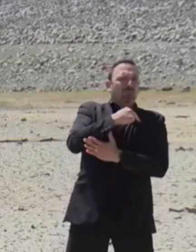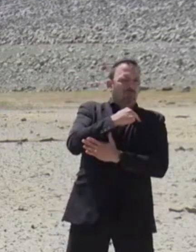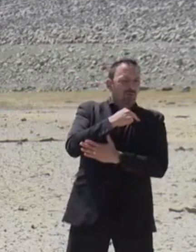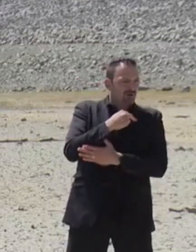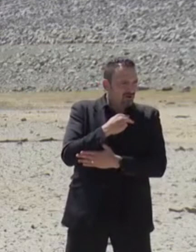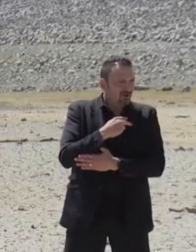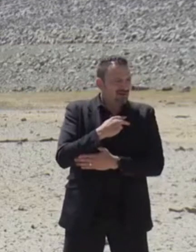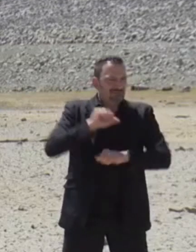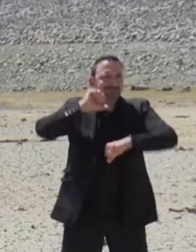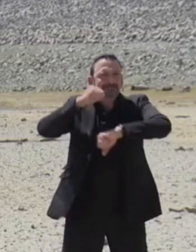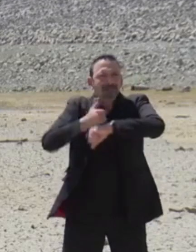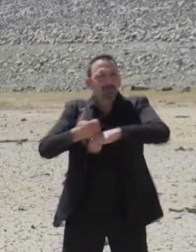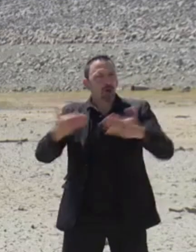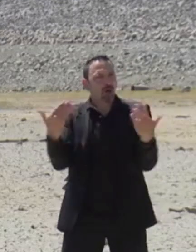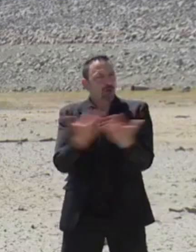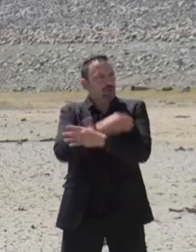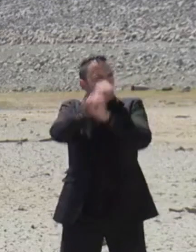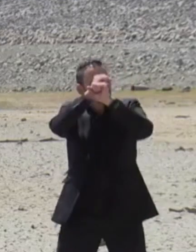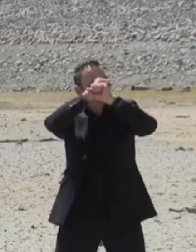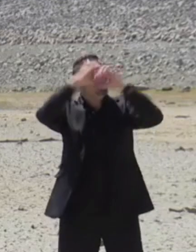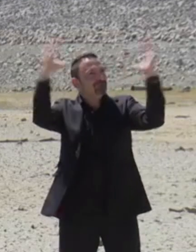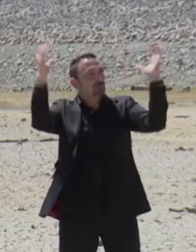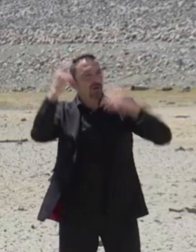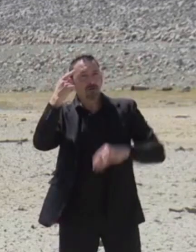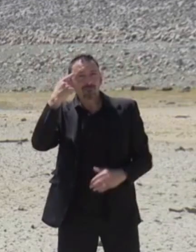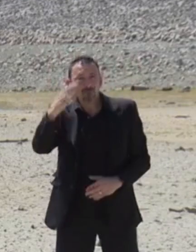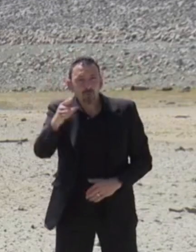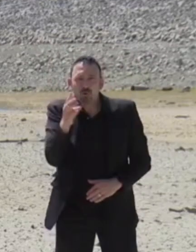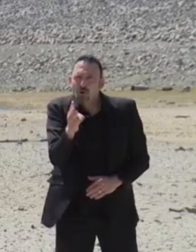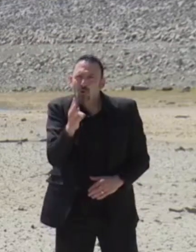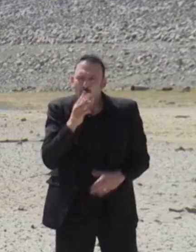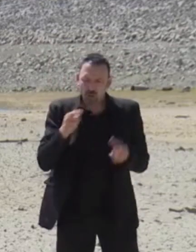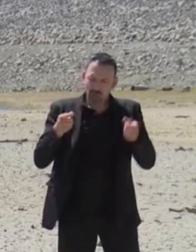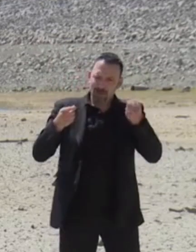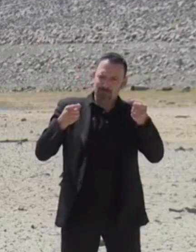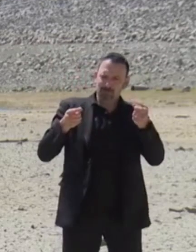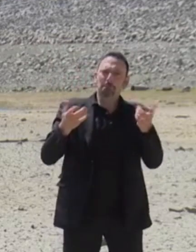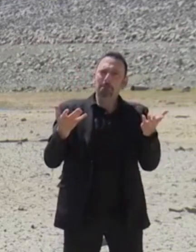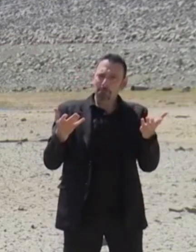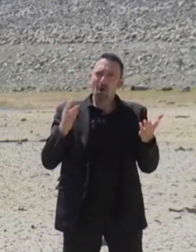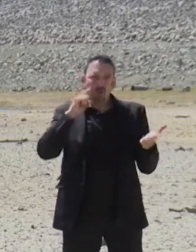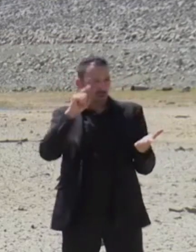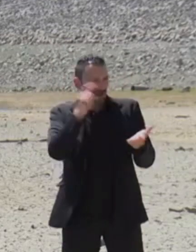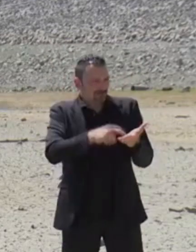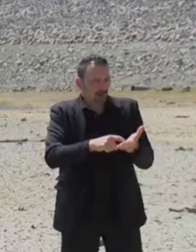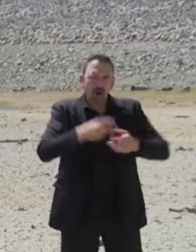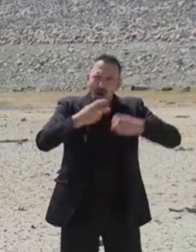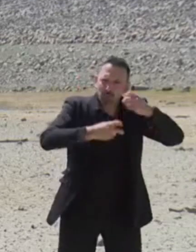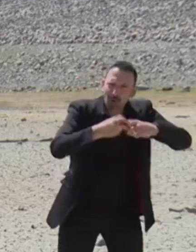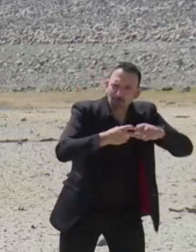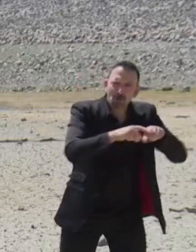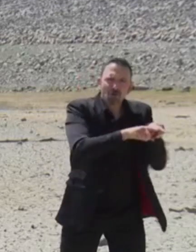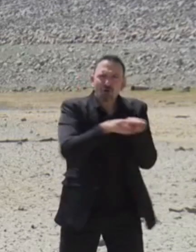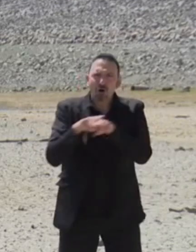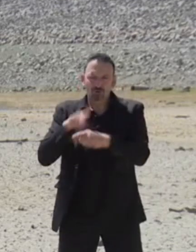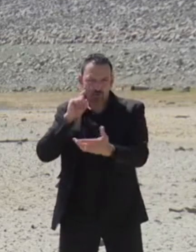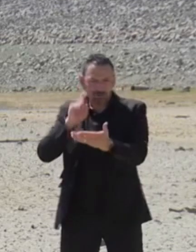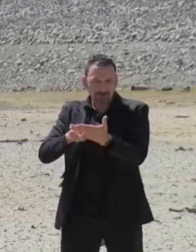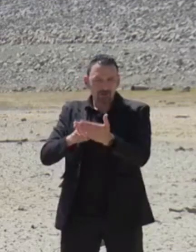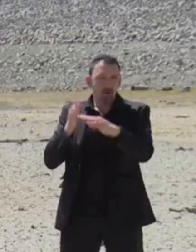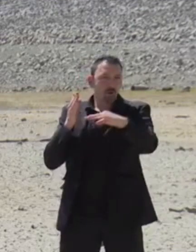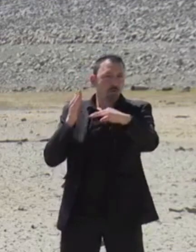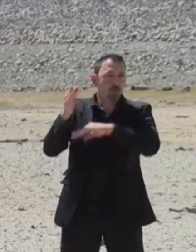new vision for water management. I identified a problem, but we also identified over 100